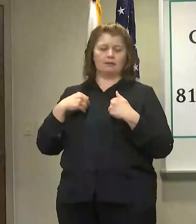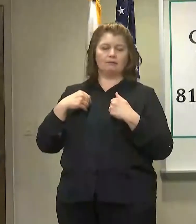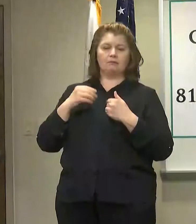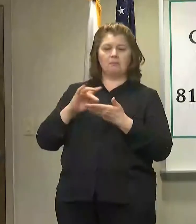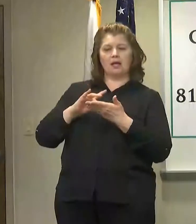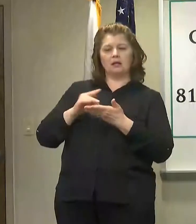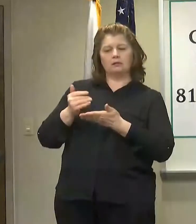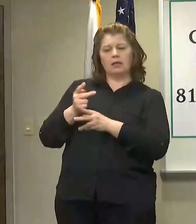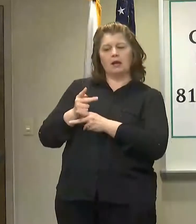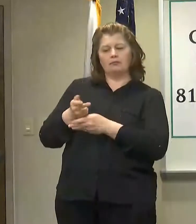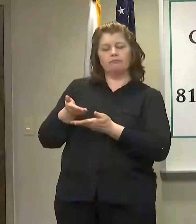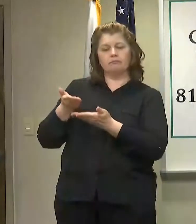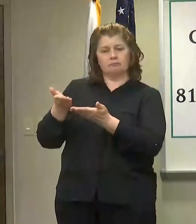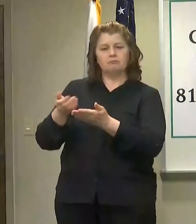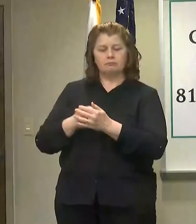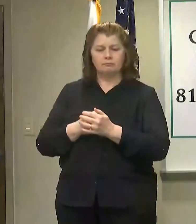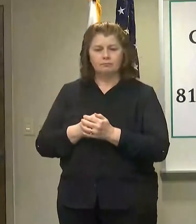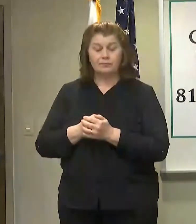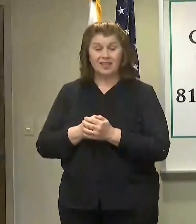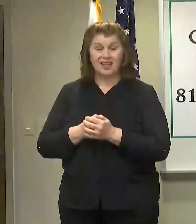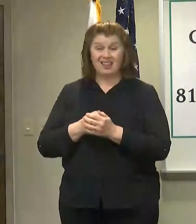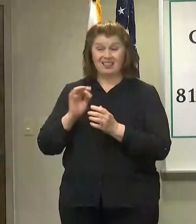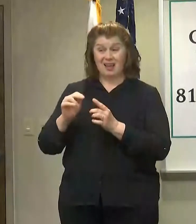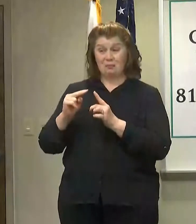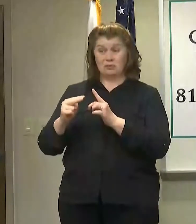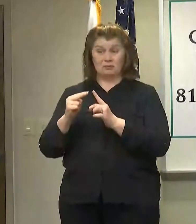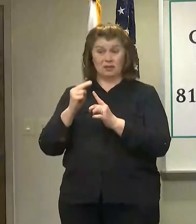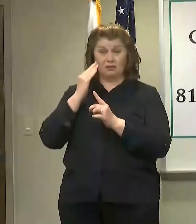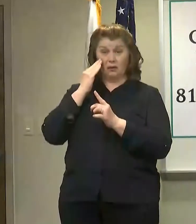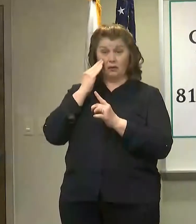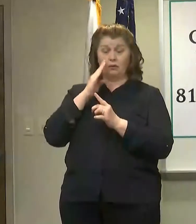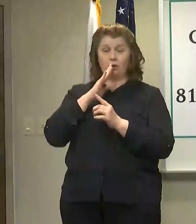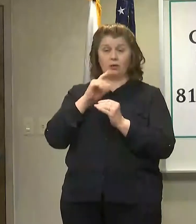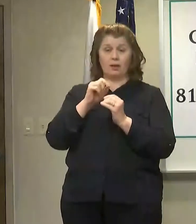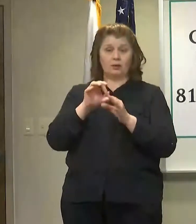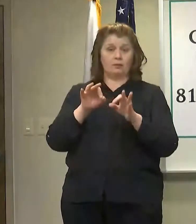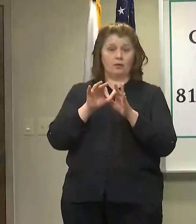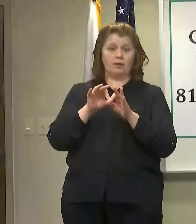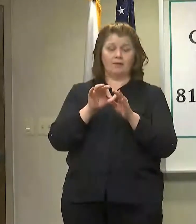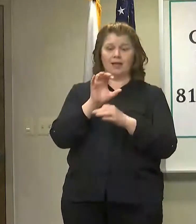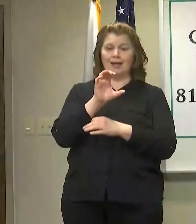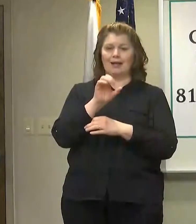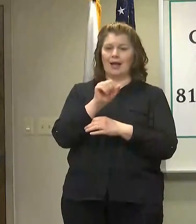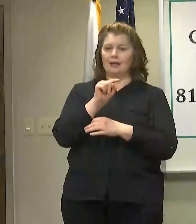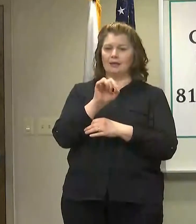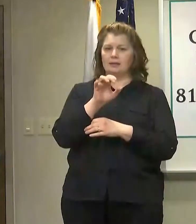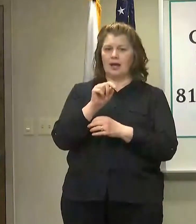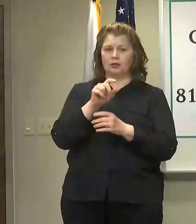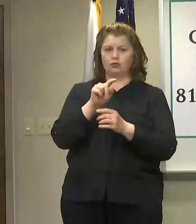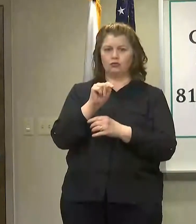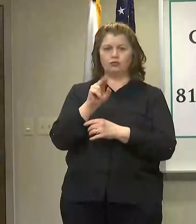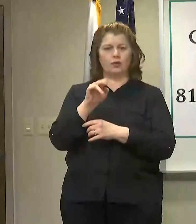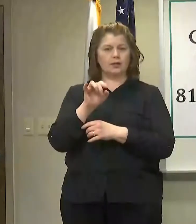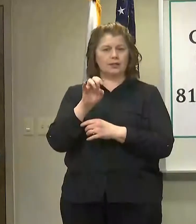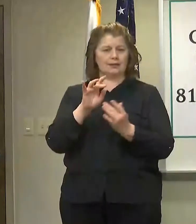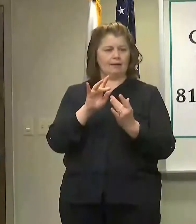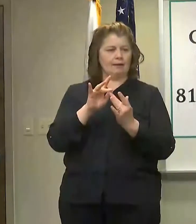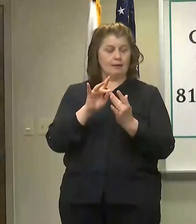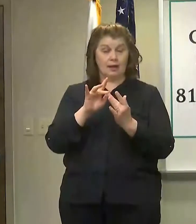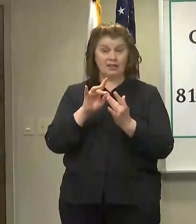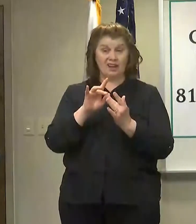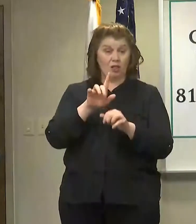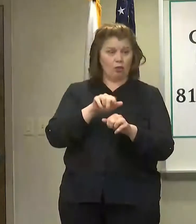care. But you can understand from that standpoint, remember I talked about the importance of contact tracing within 24 hours of a test result. The longer